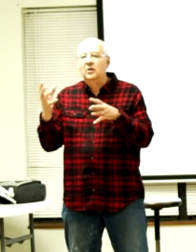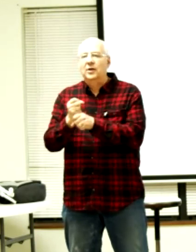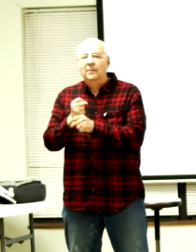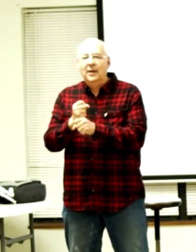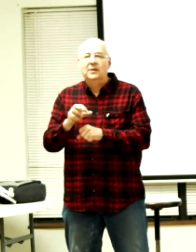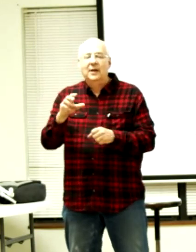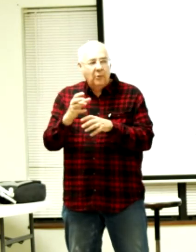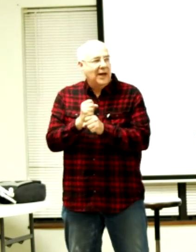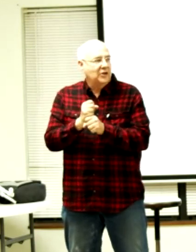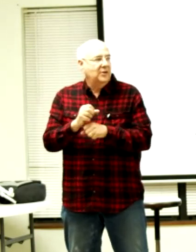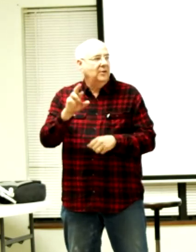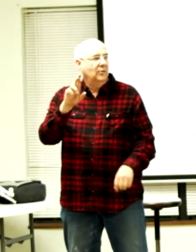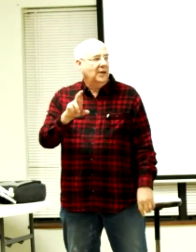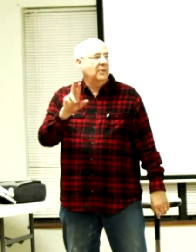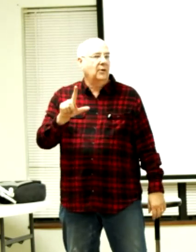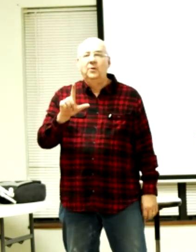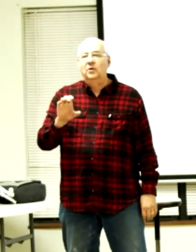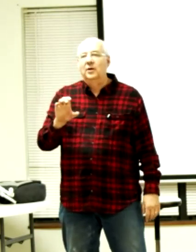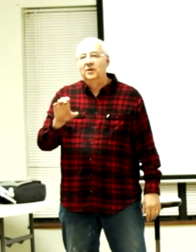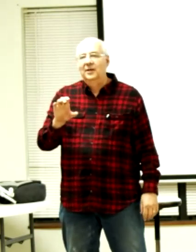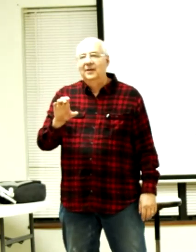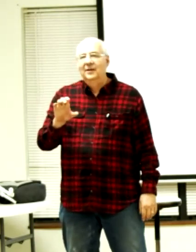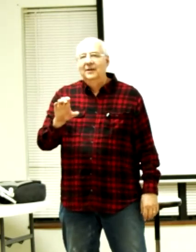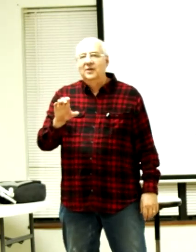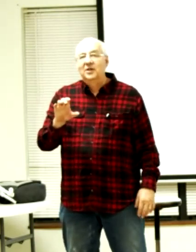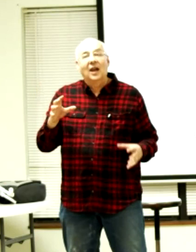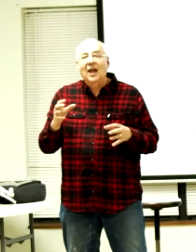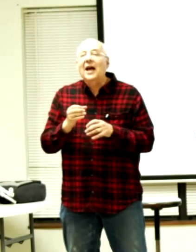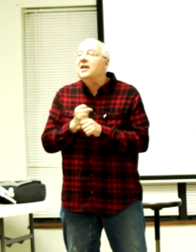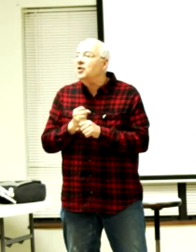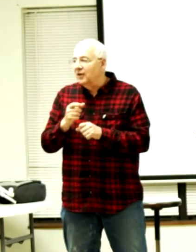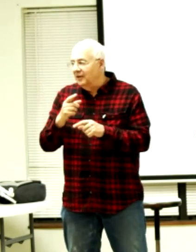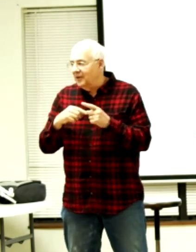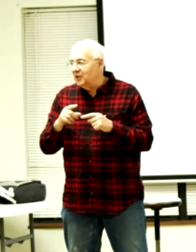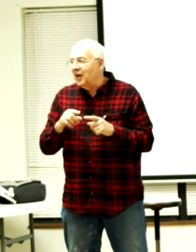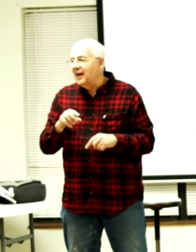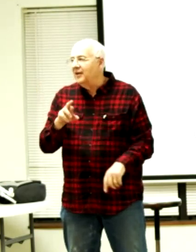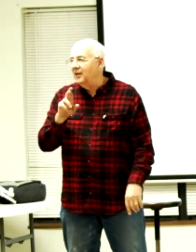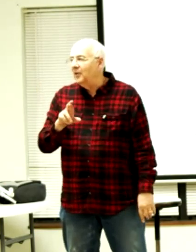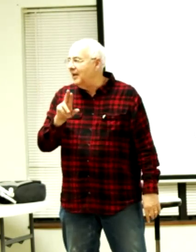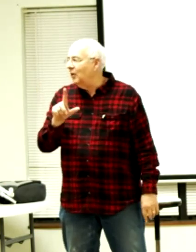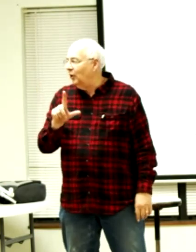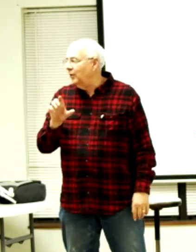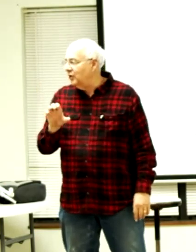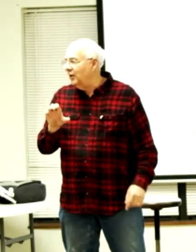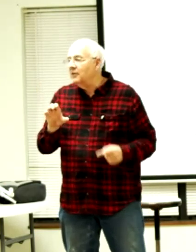usually compressed to Redeemer Lutheran Church, because it's a lot easier when you're signing to do Redeemer Lutheran Church.